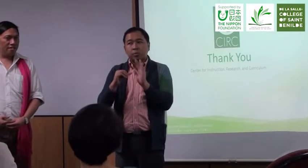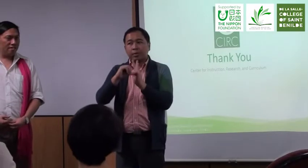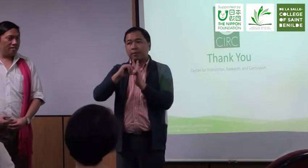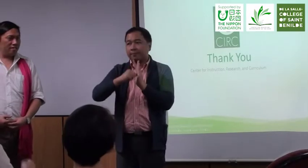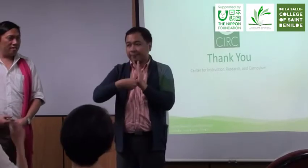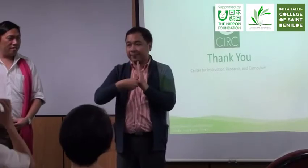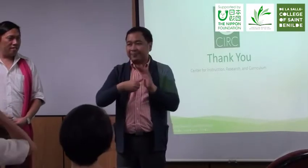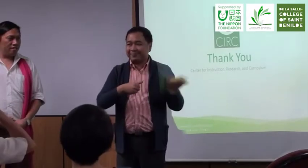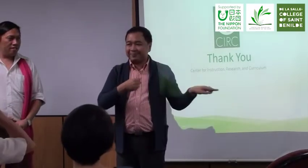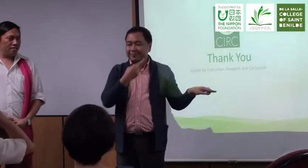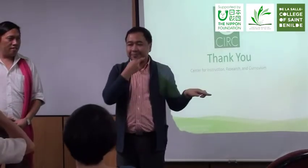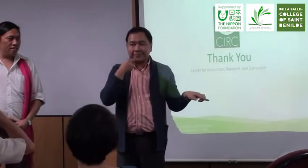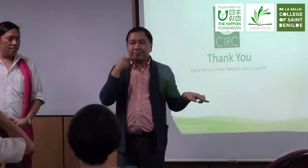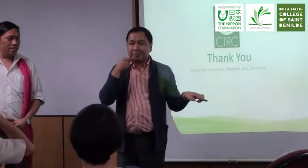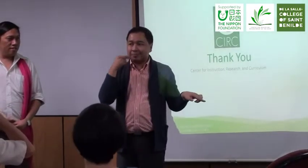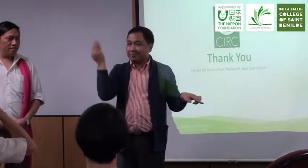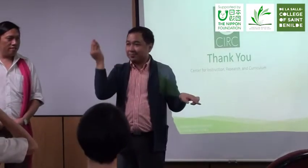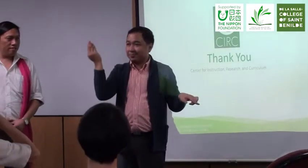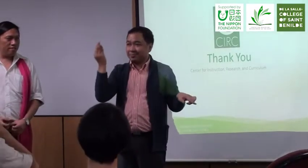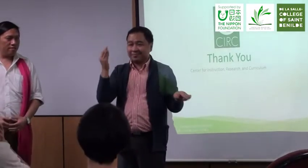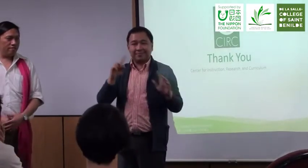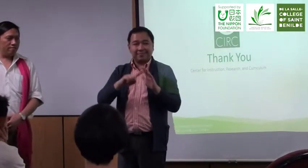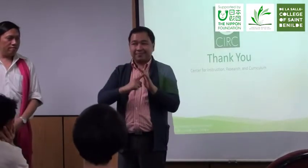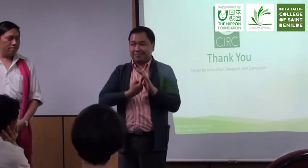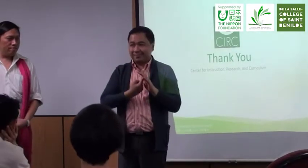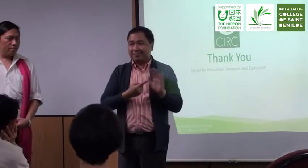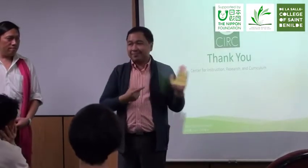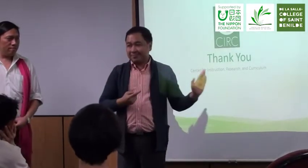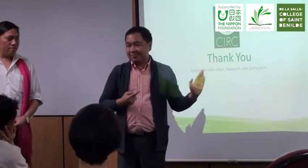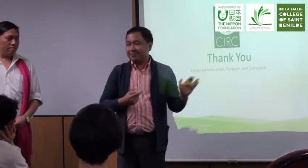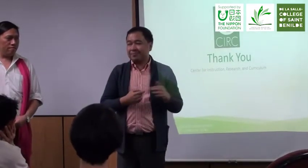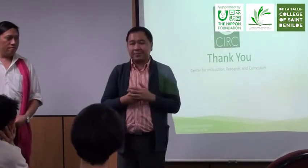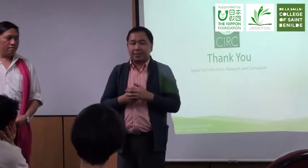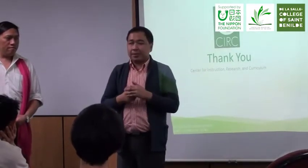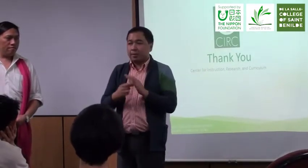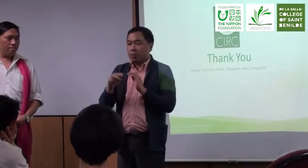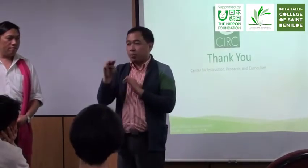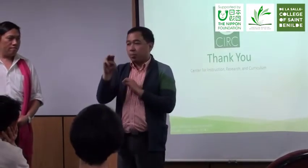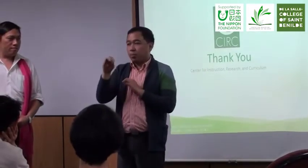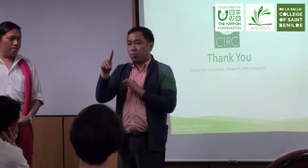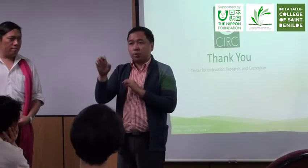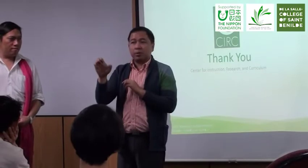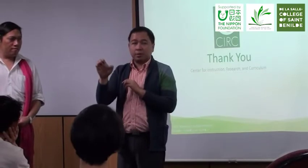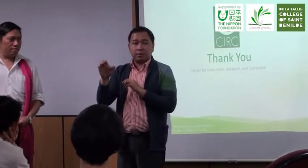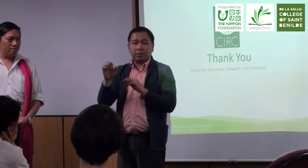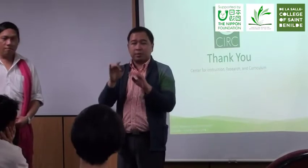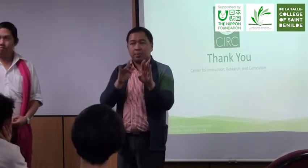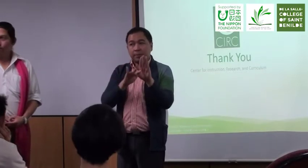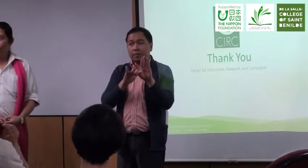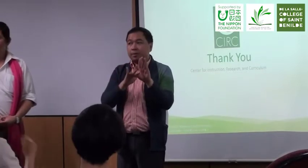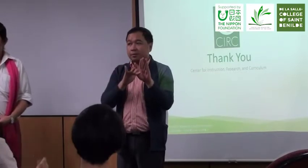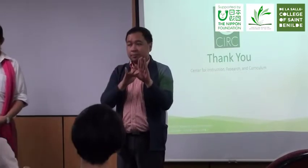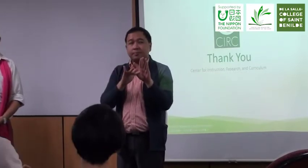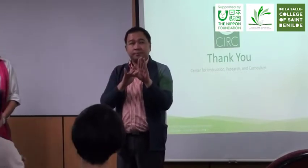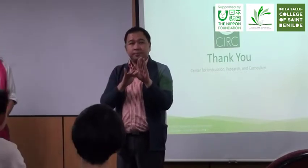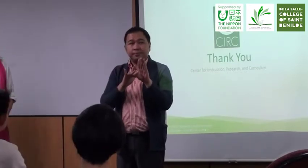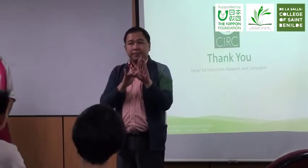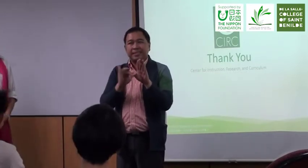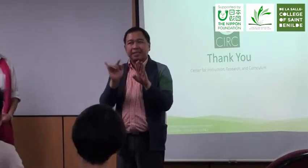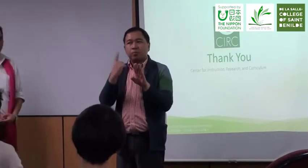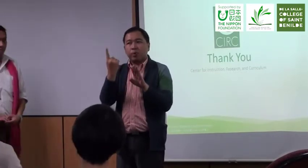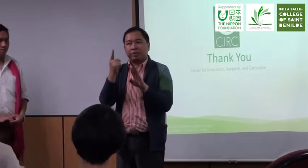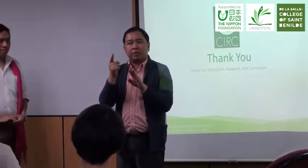reiterate what Rochelle initially said in the beginning of the presentation, MOODLE or Build Online is just a